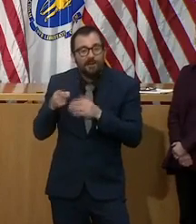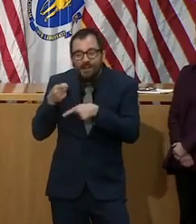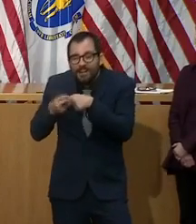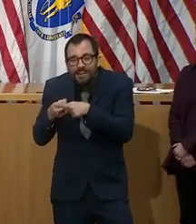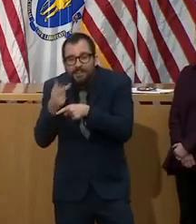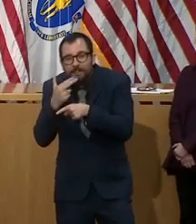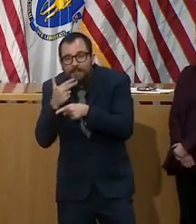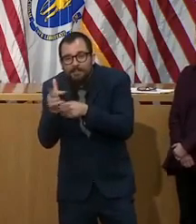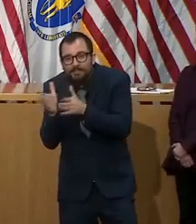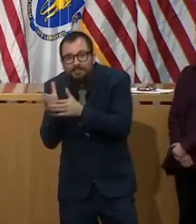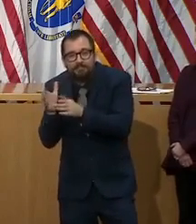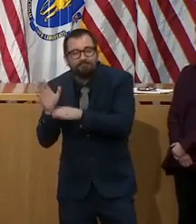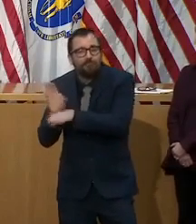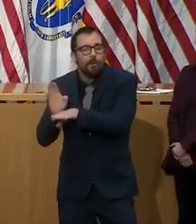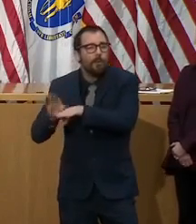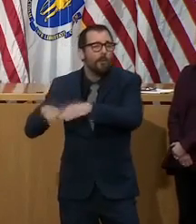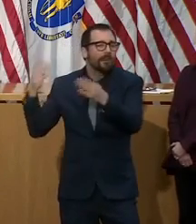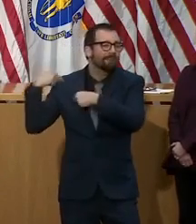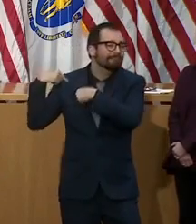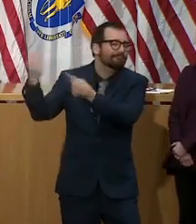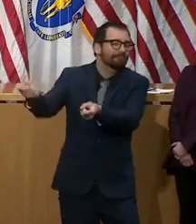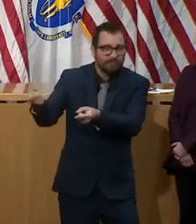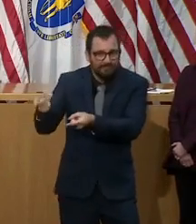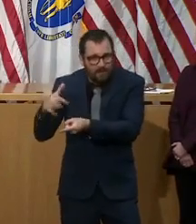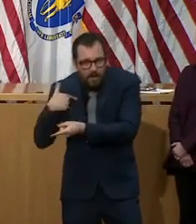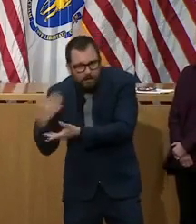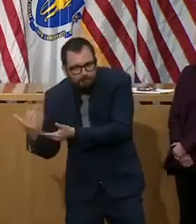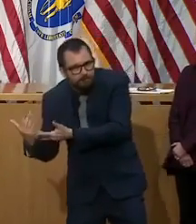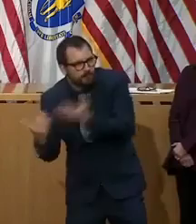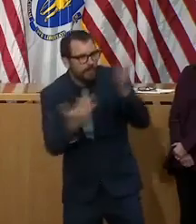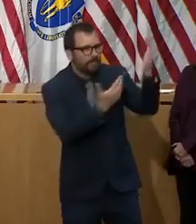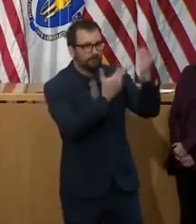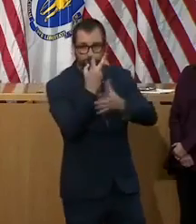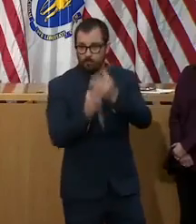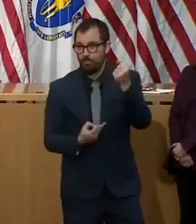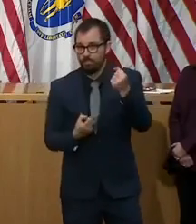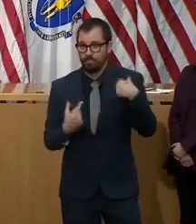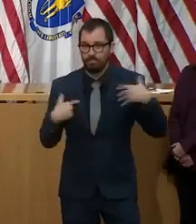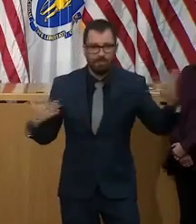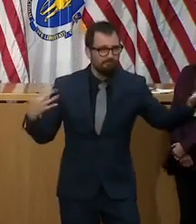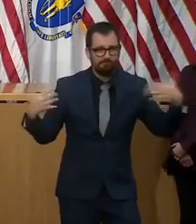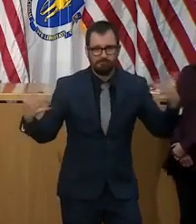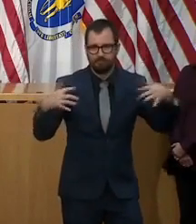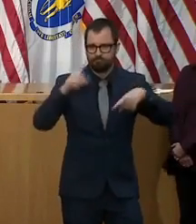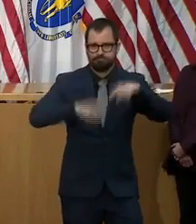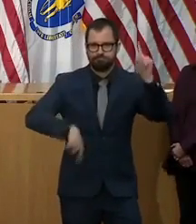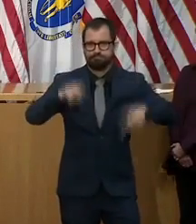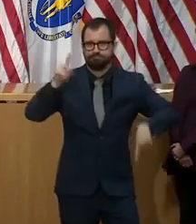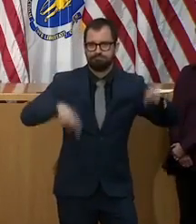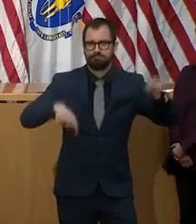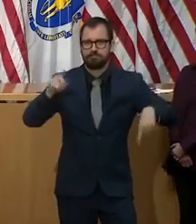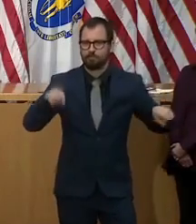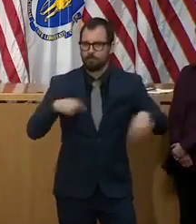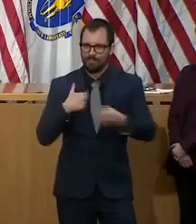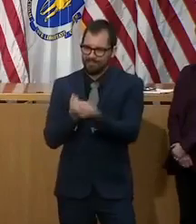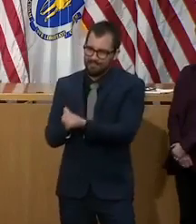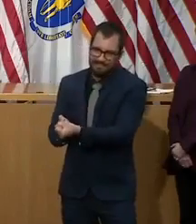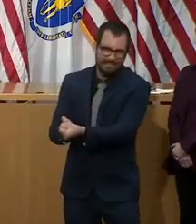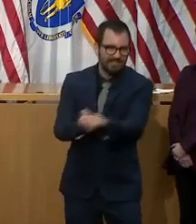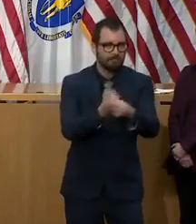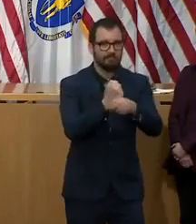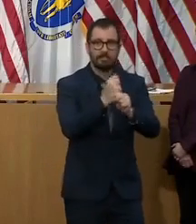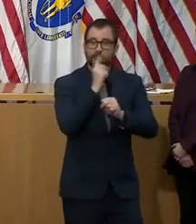their concerns, but also support them with a safe reopening of their businesses, of